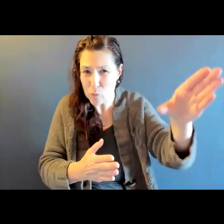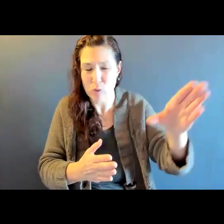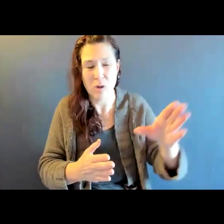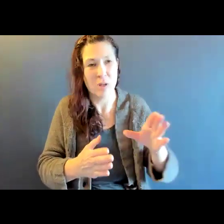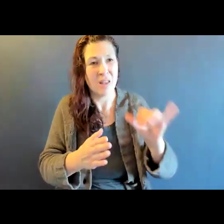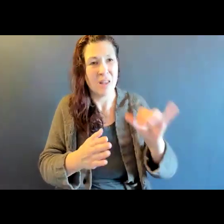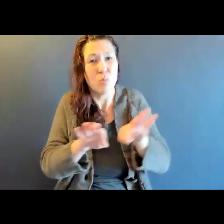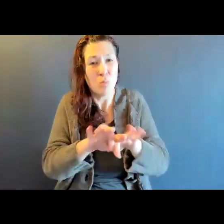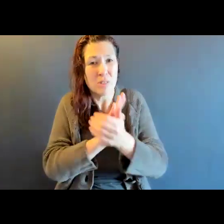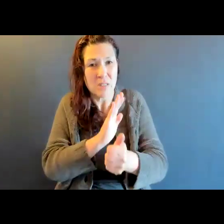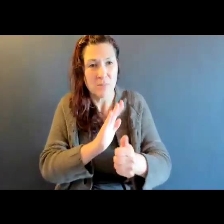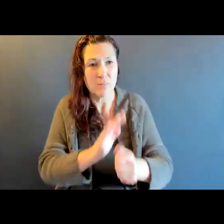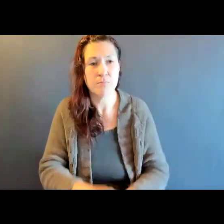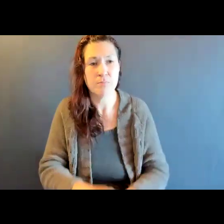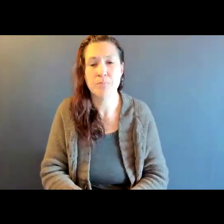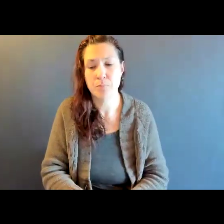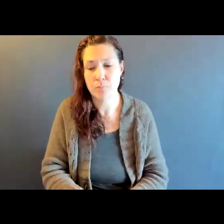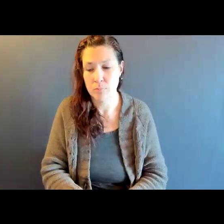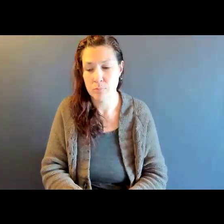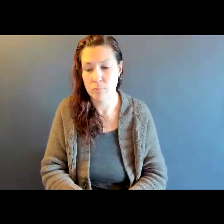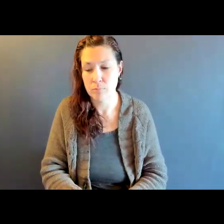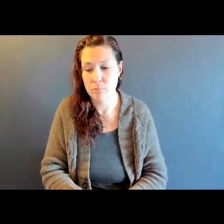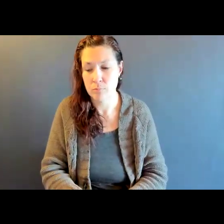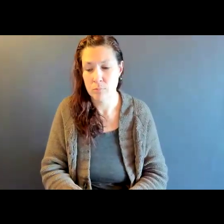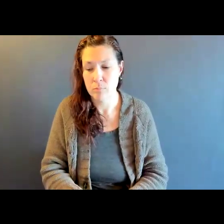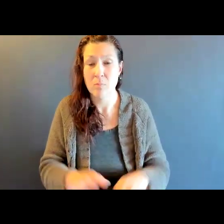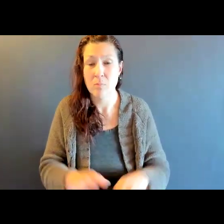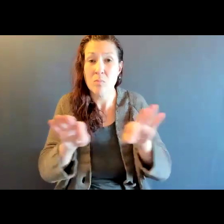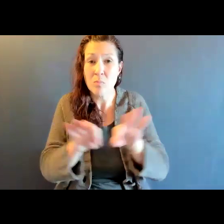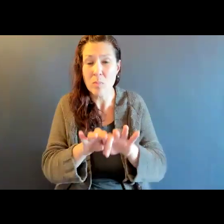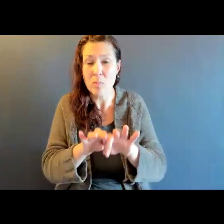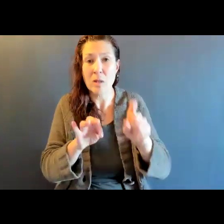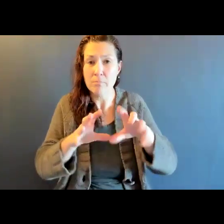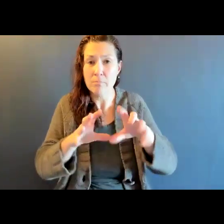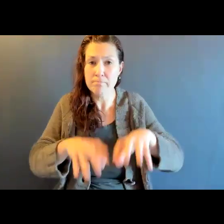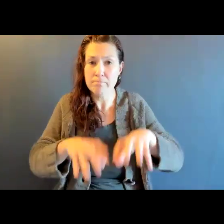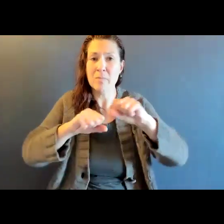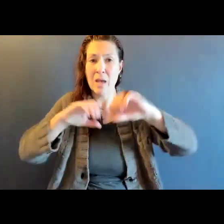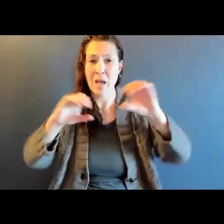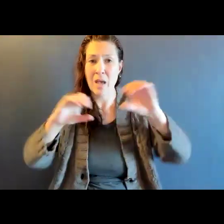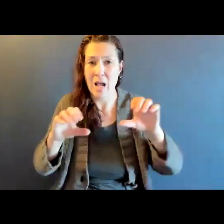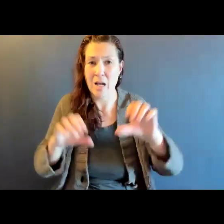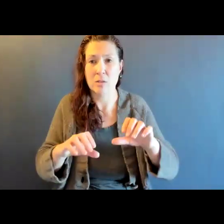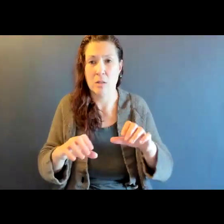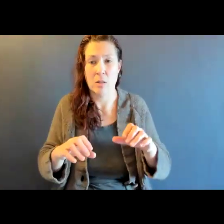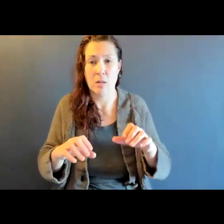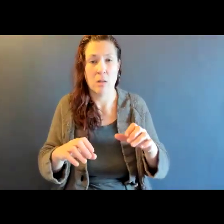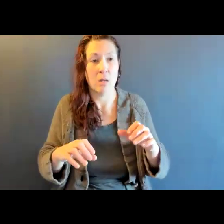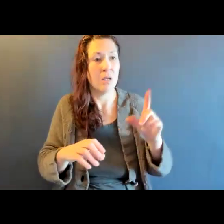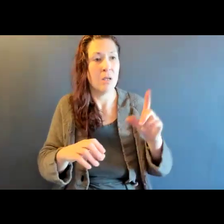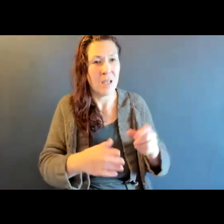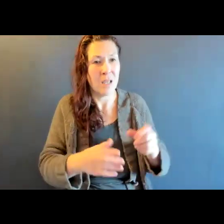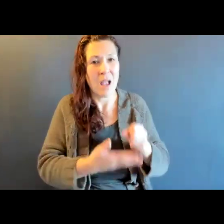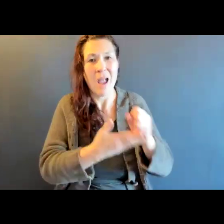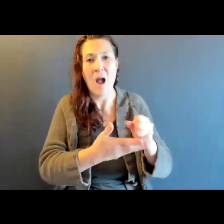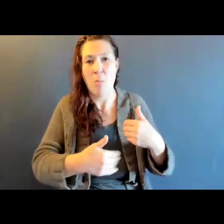and competence. It is necessary to take immediate action so that these benefits will be helping the youth and